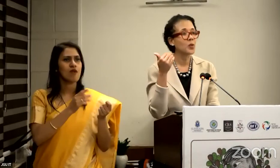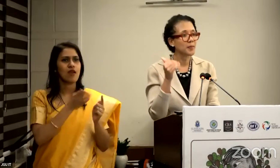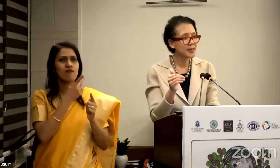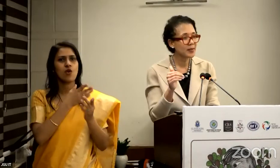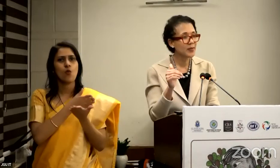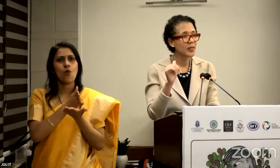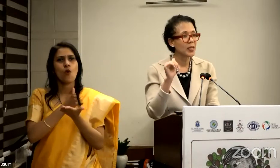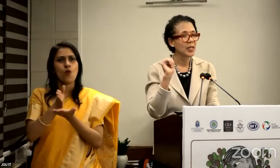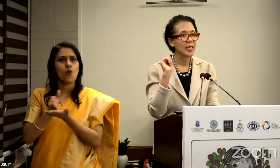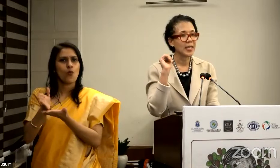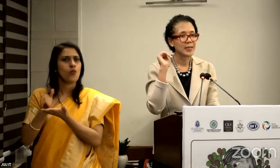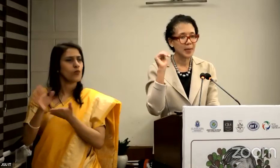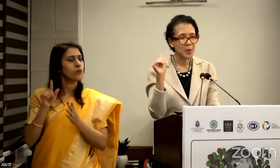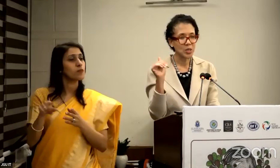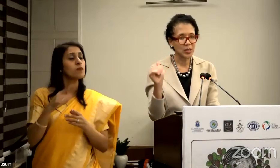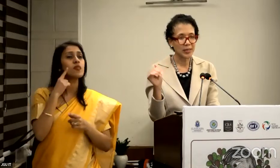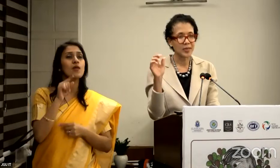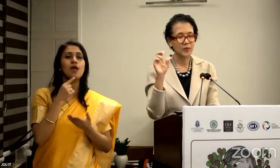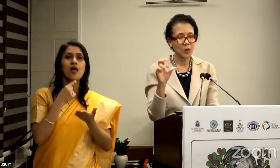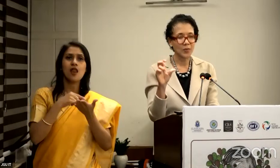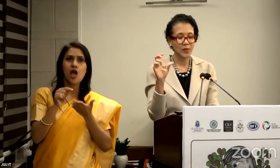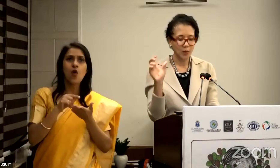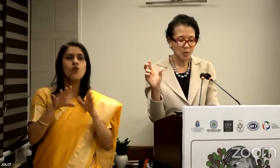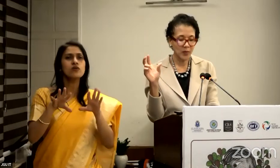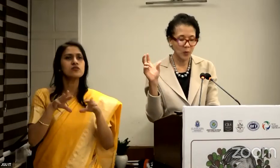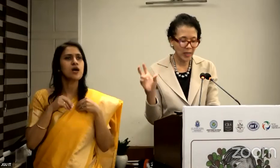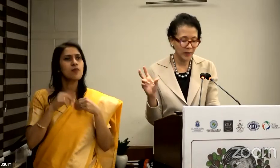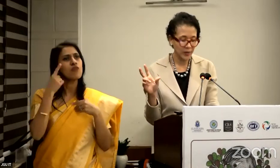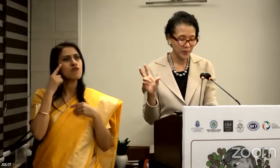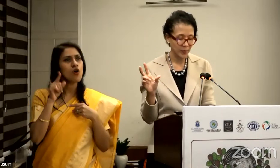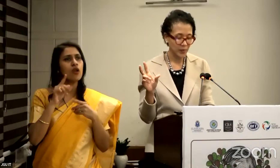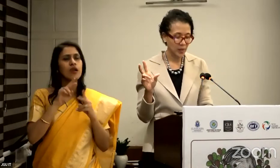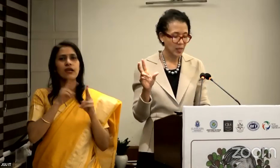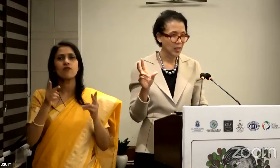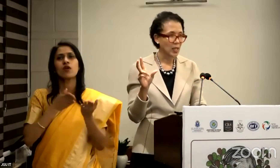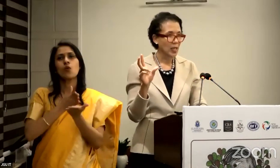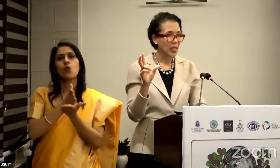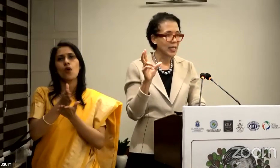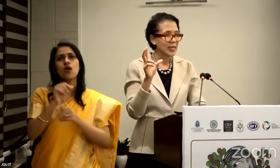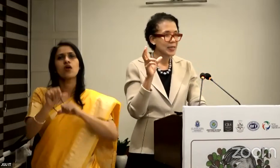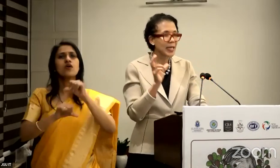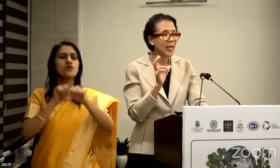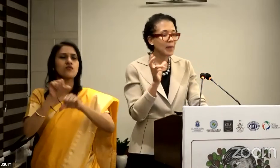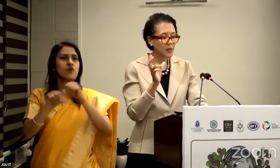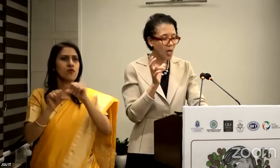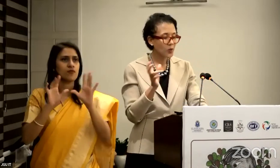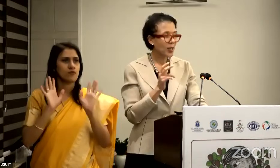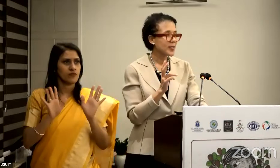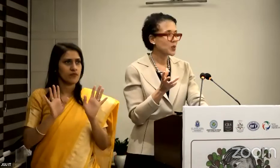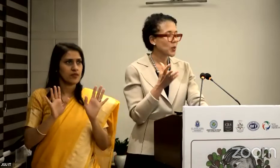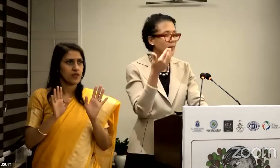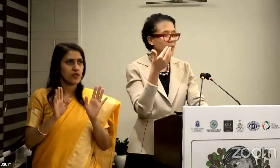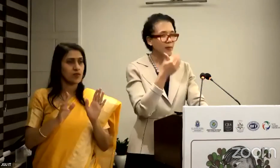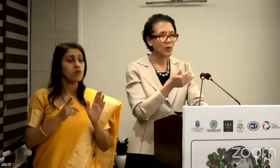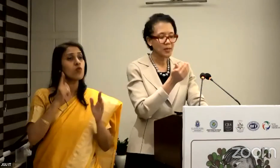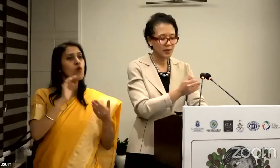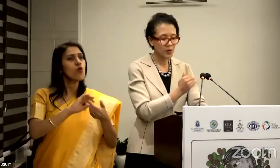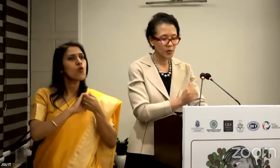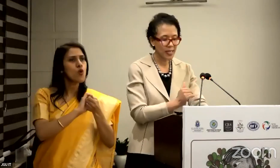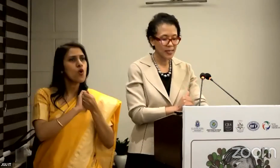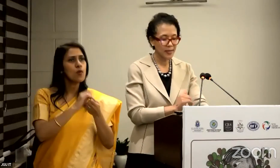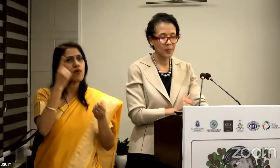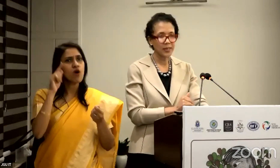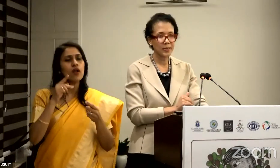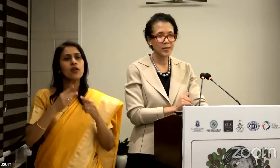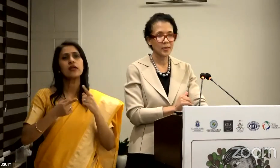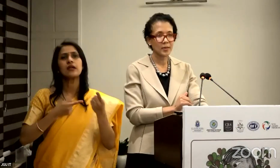again, the permissive exceptionalist form, the form of a waiver, setting up a contrast between the affirmative